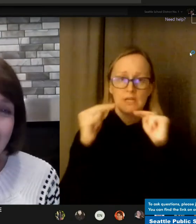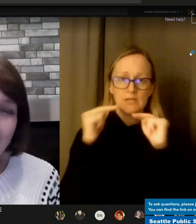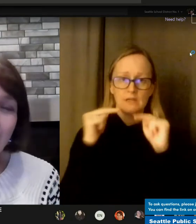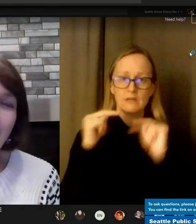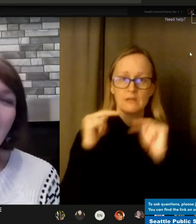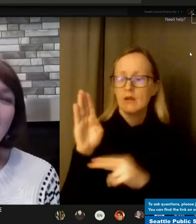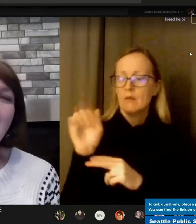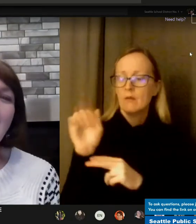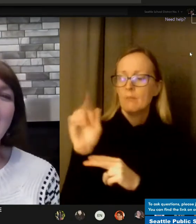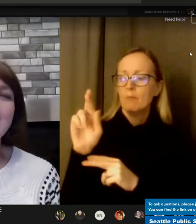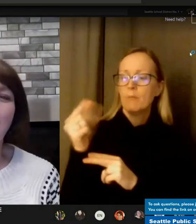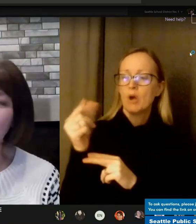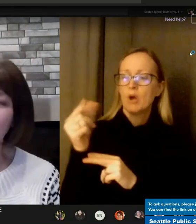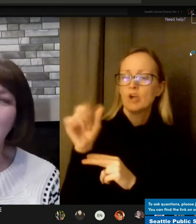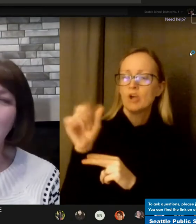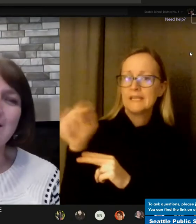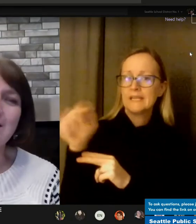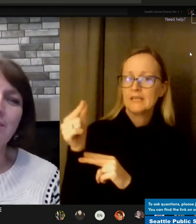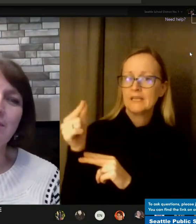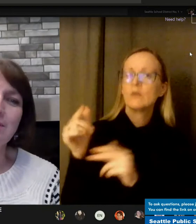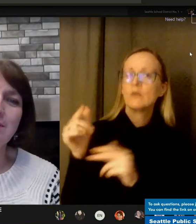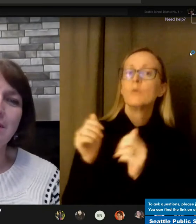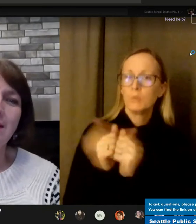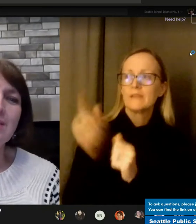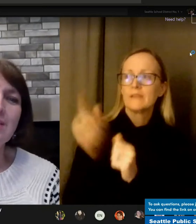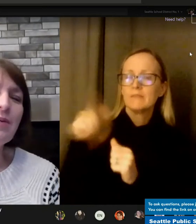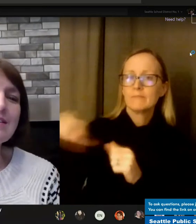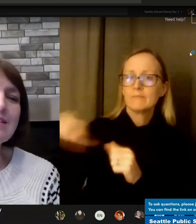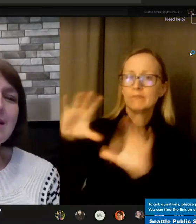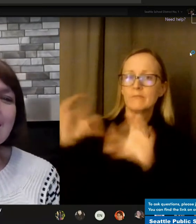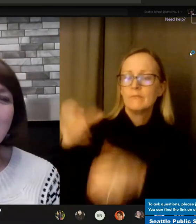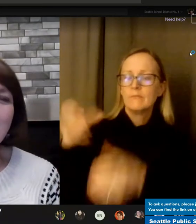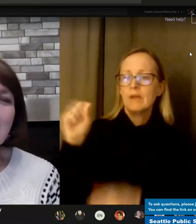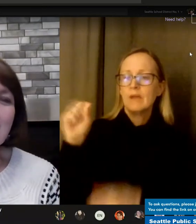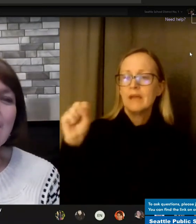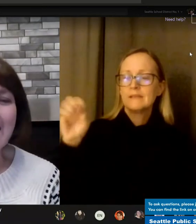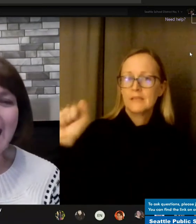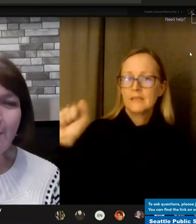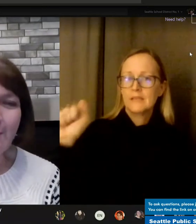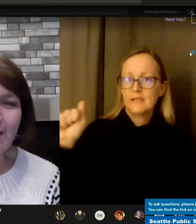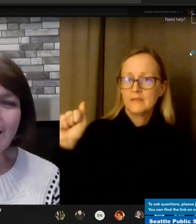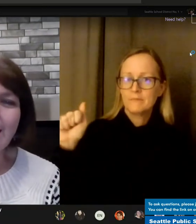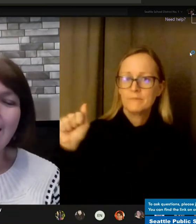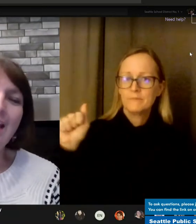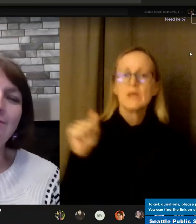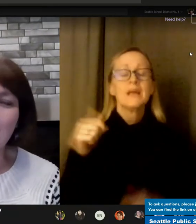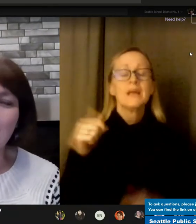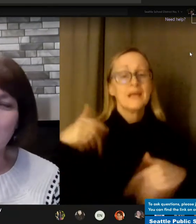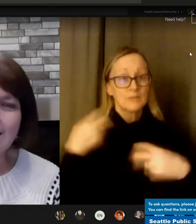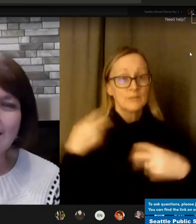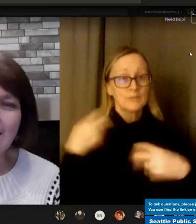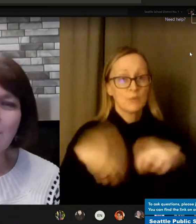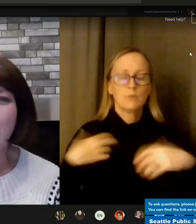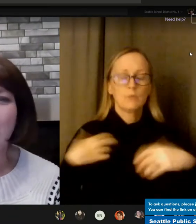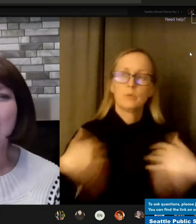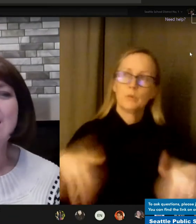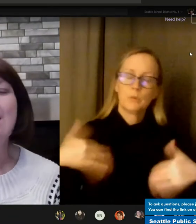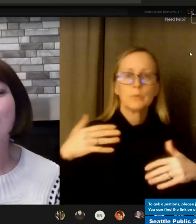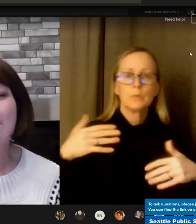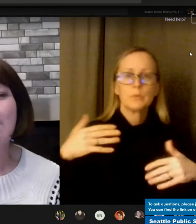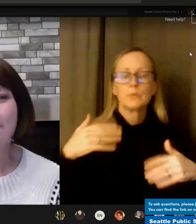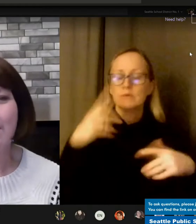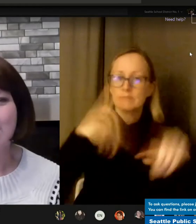continue to follow the guidance of public health experts. This process continues to be dynamic and it fluctuates as we receive